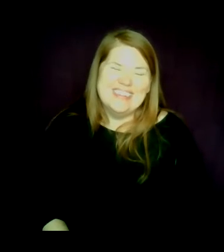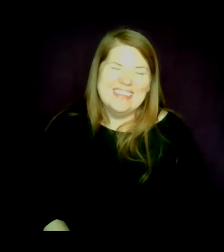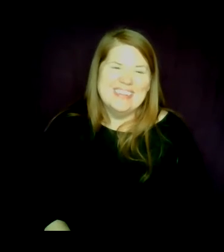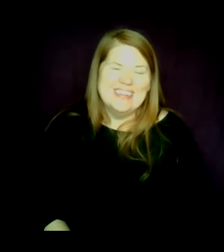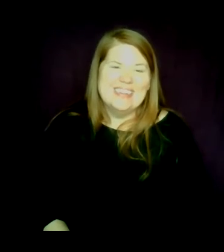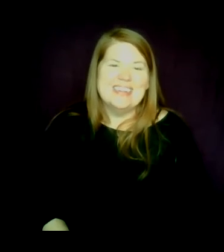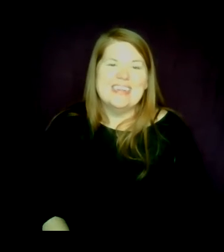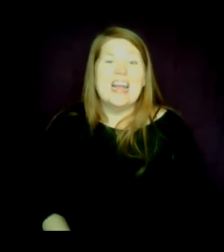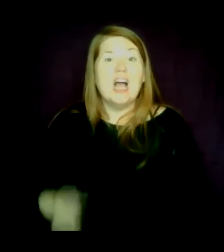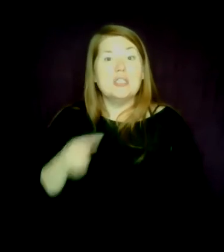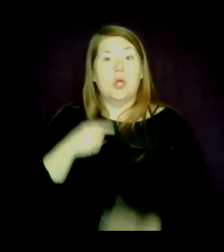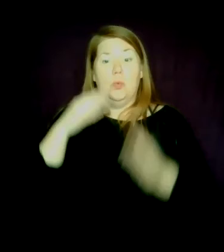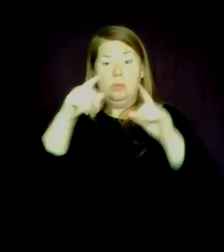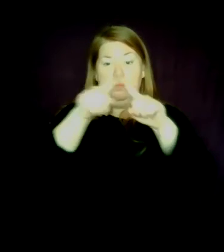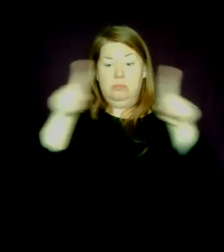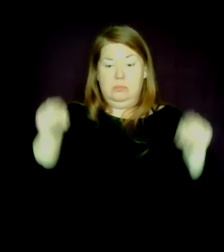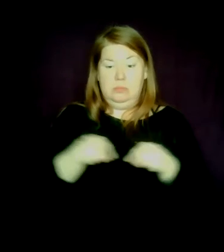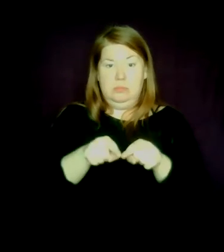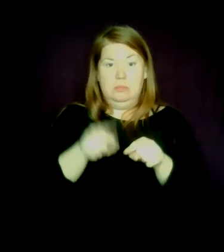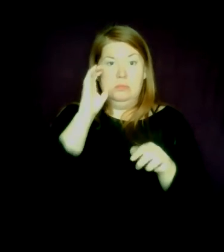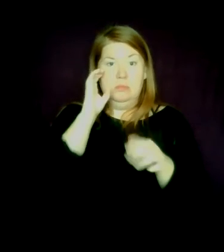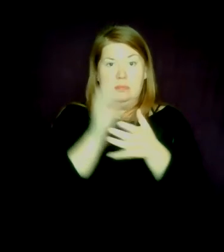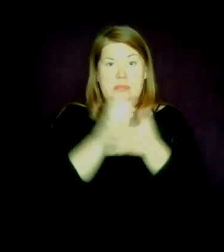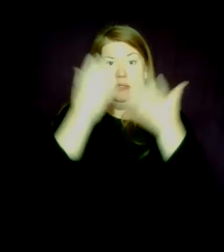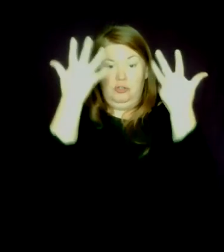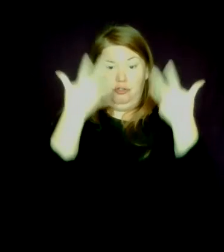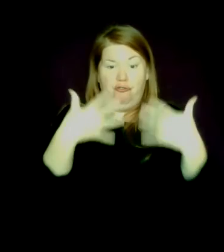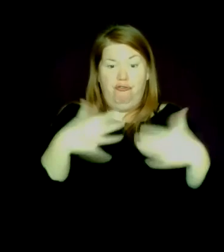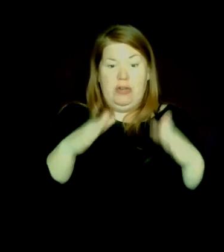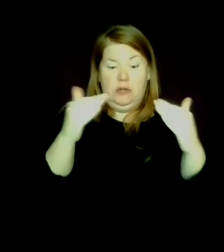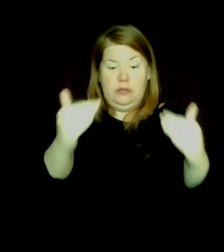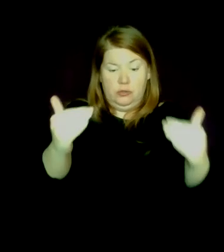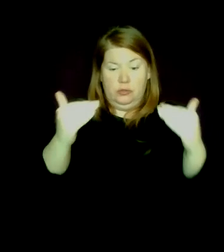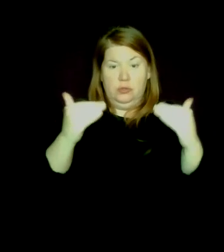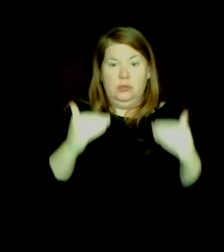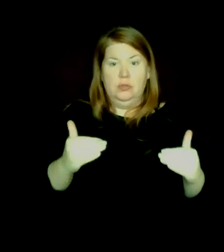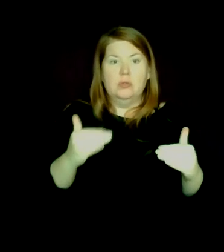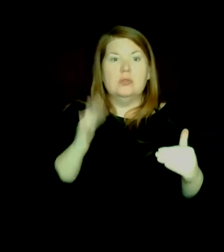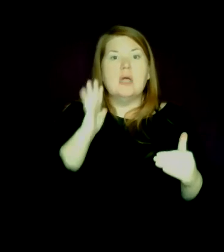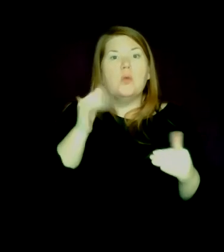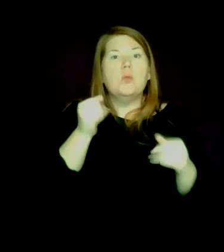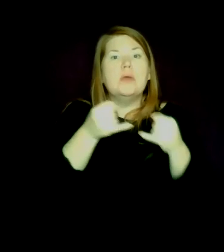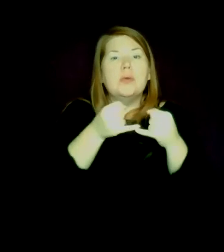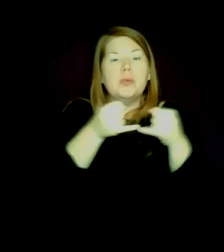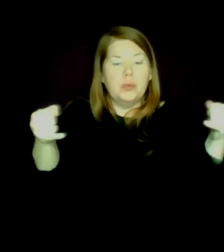I'm going to tell what she does in the story. So I need to write some lines down here so I can tell what she does.